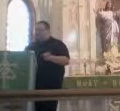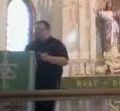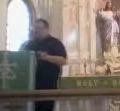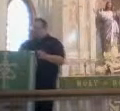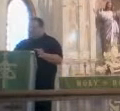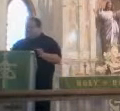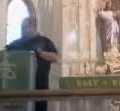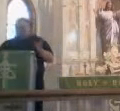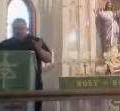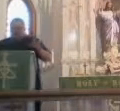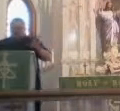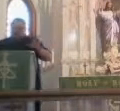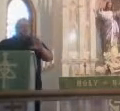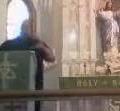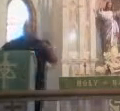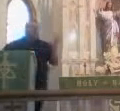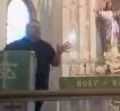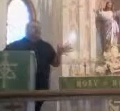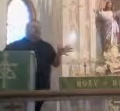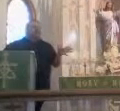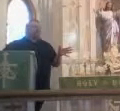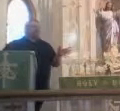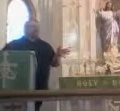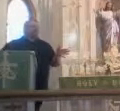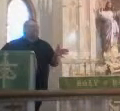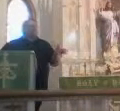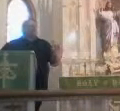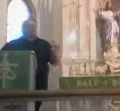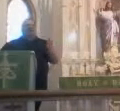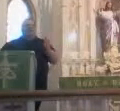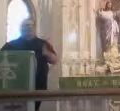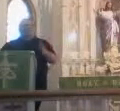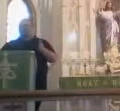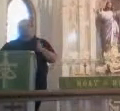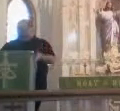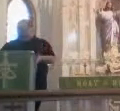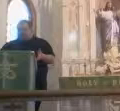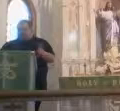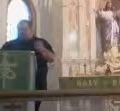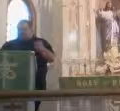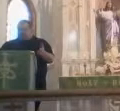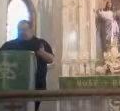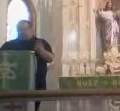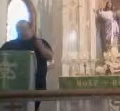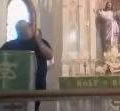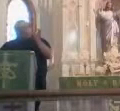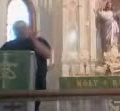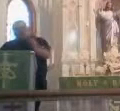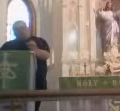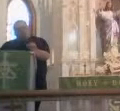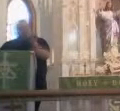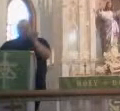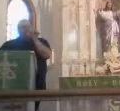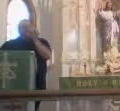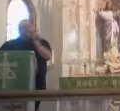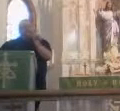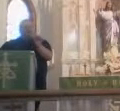happens, even on our worst days ever, God has a plan for you and for me, a purpose for each one